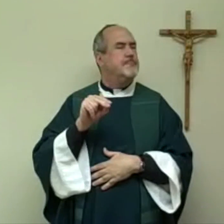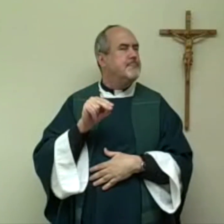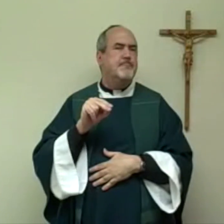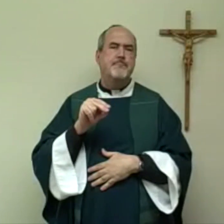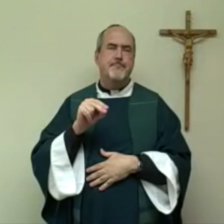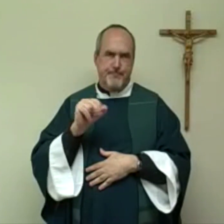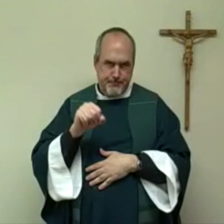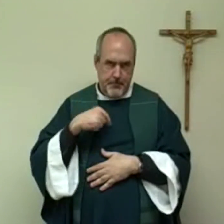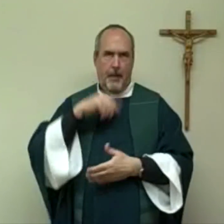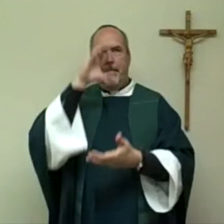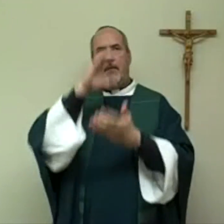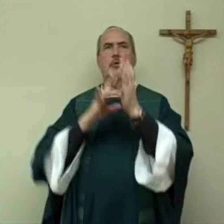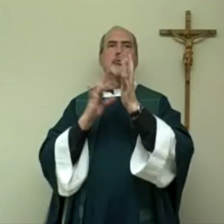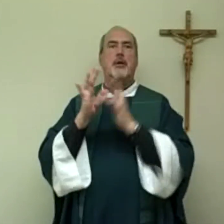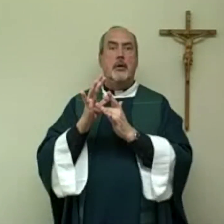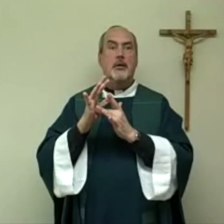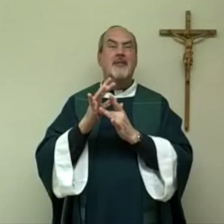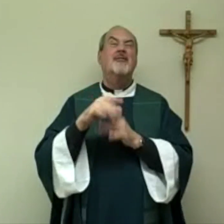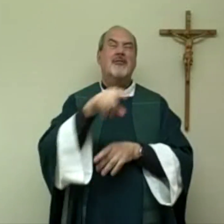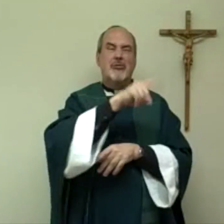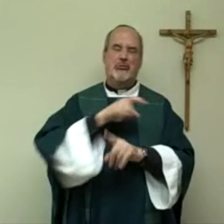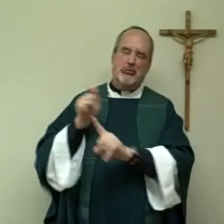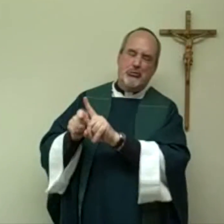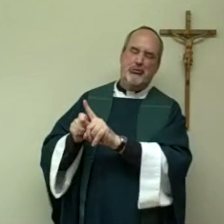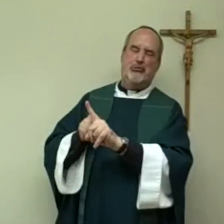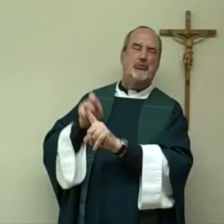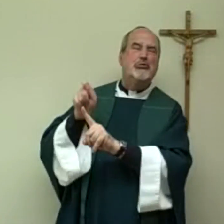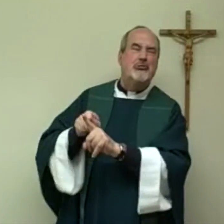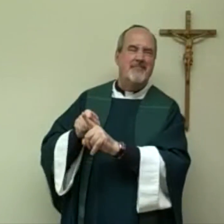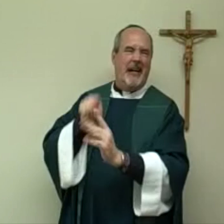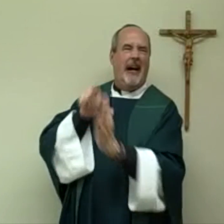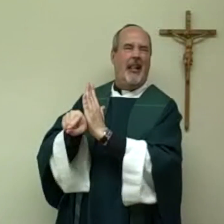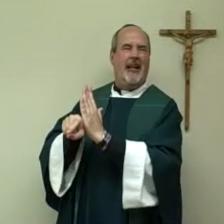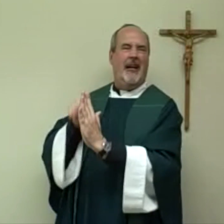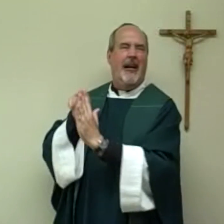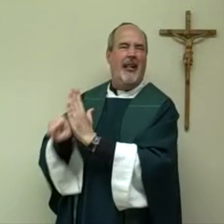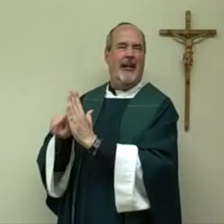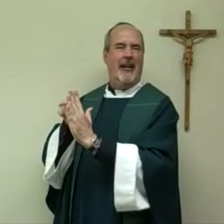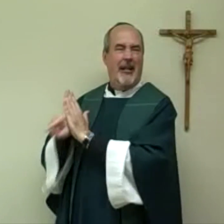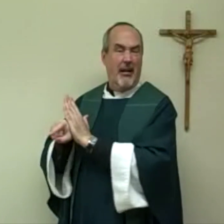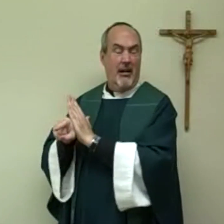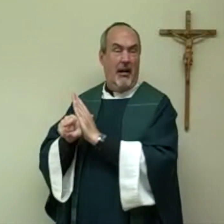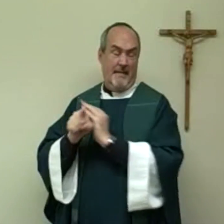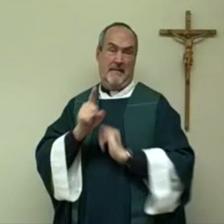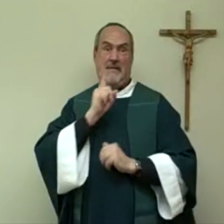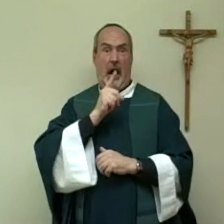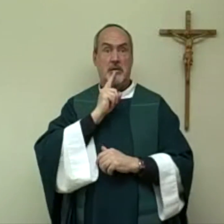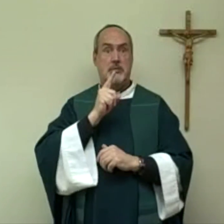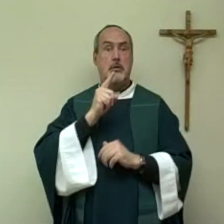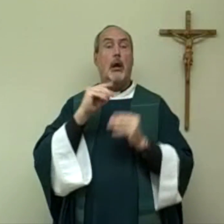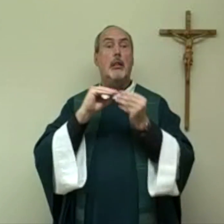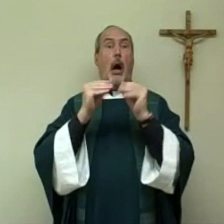not denounce or renounce their faith in Jesus Christ, and they are persecuted and